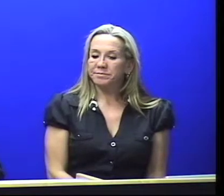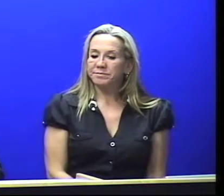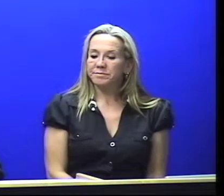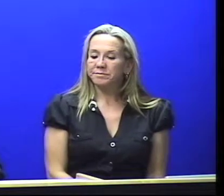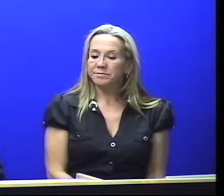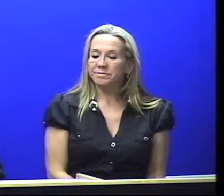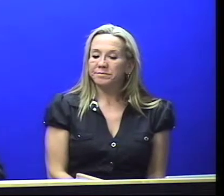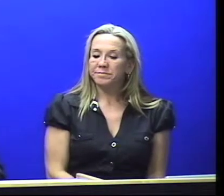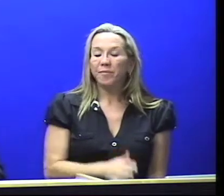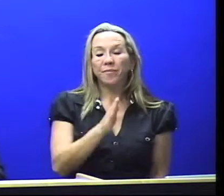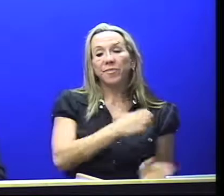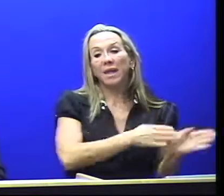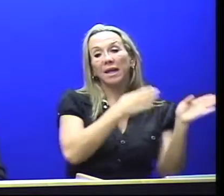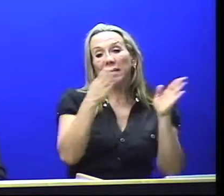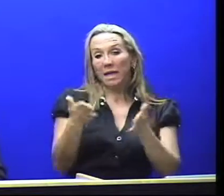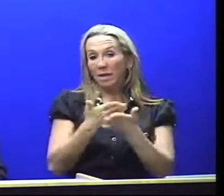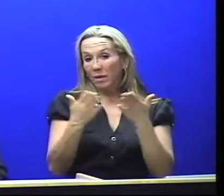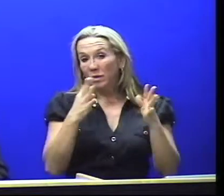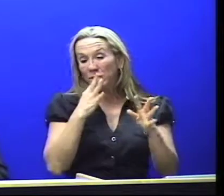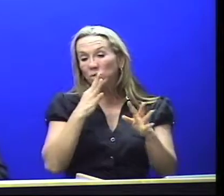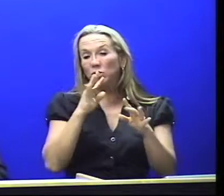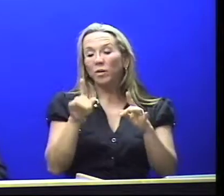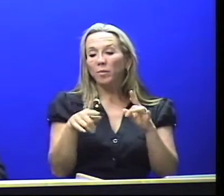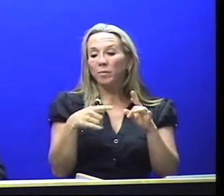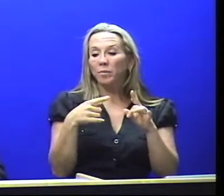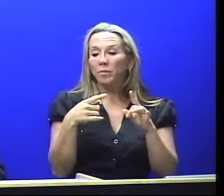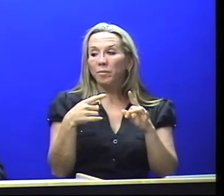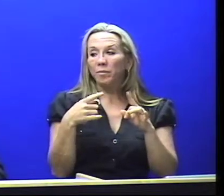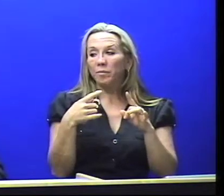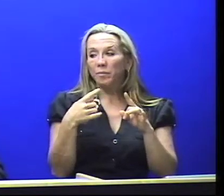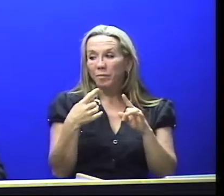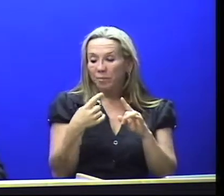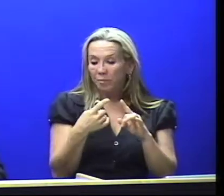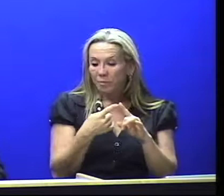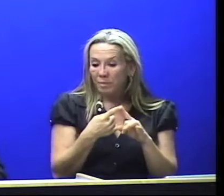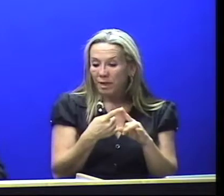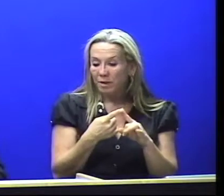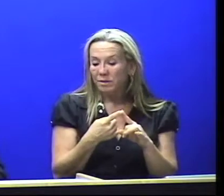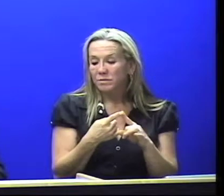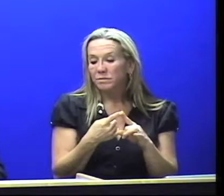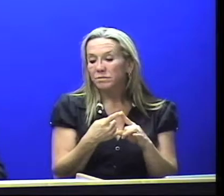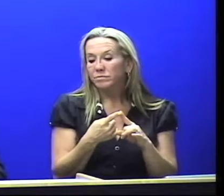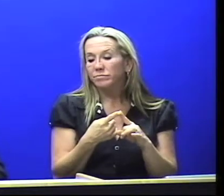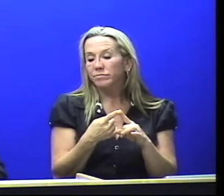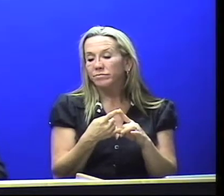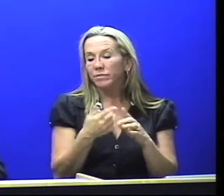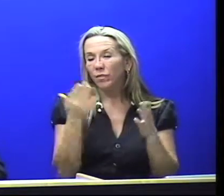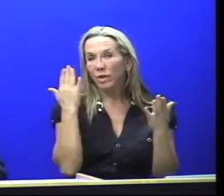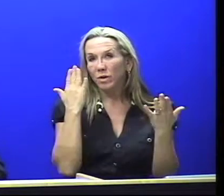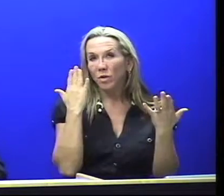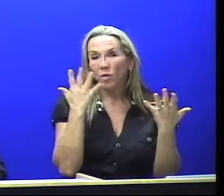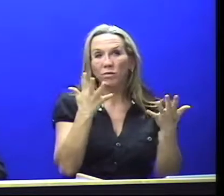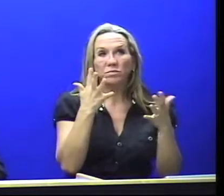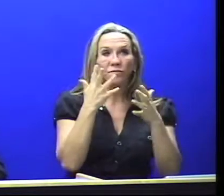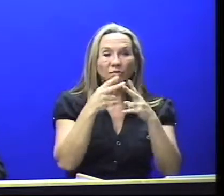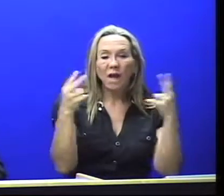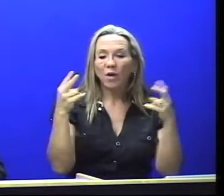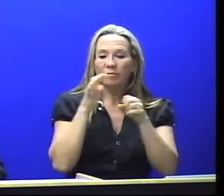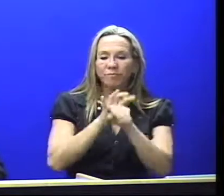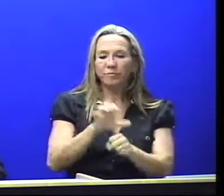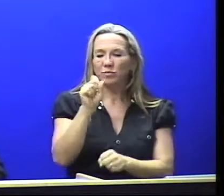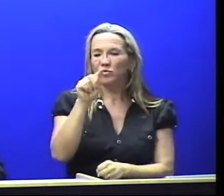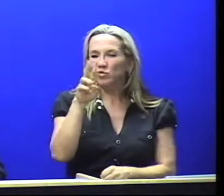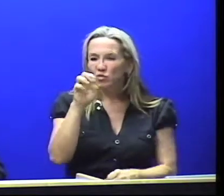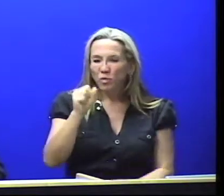Okay. The next thing we're going to talk about is, so now that it's very stressful if the doctor